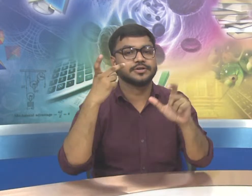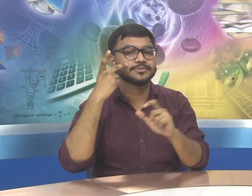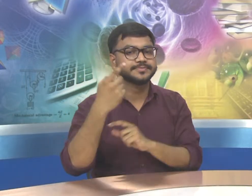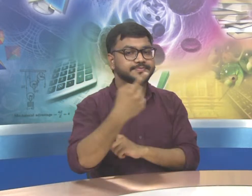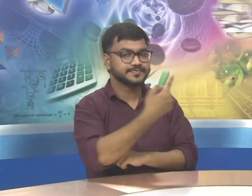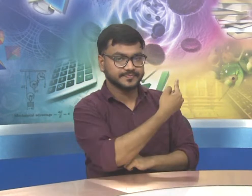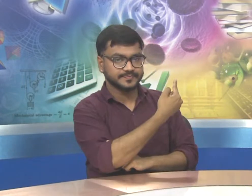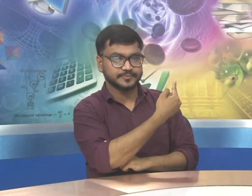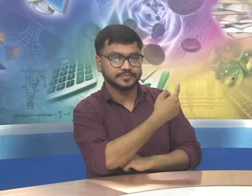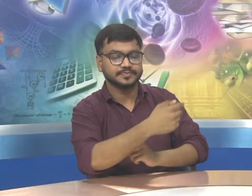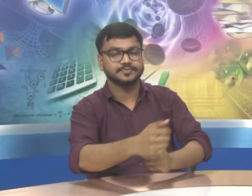dioxide.